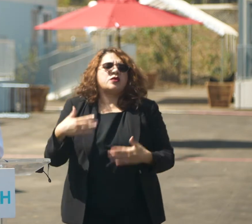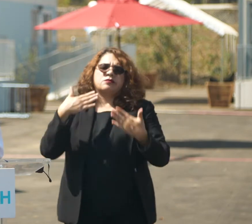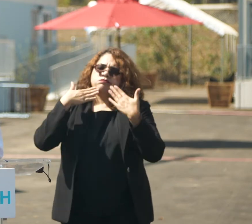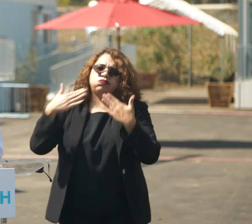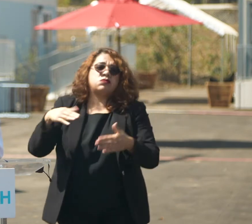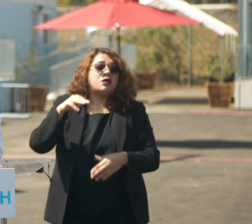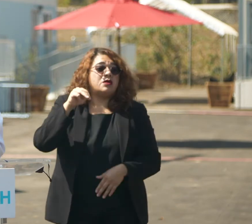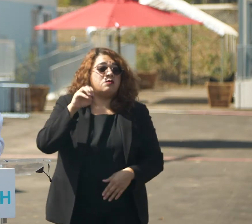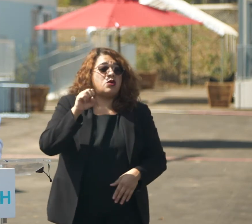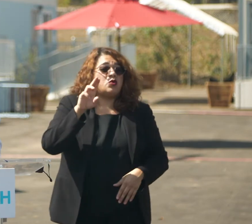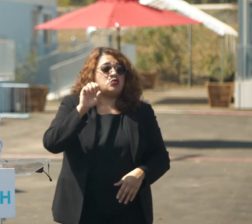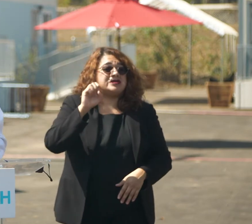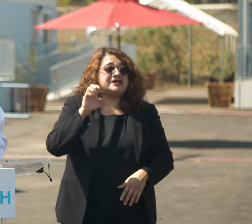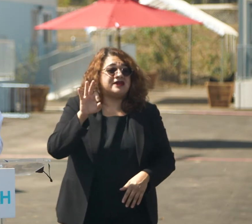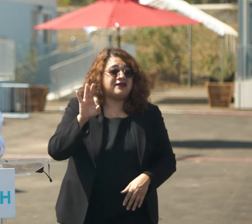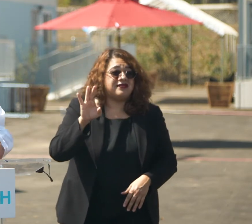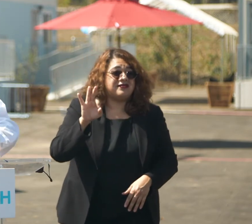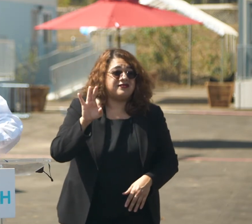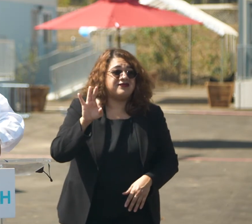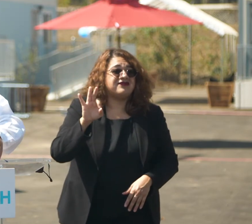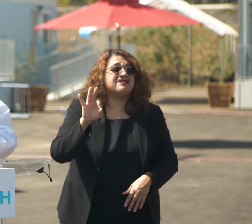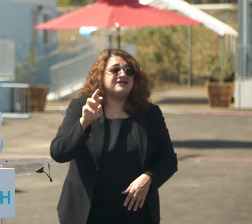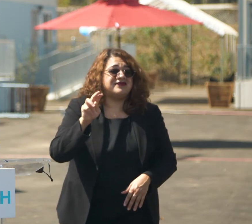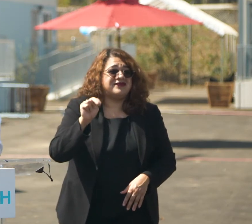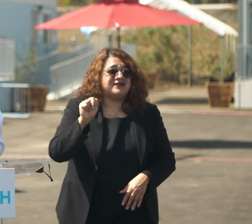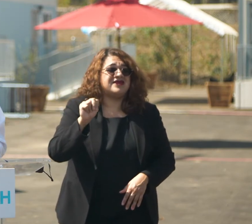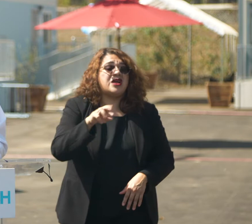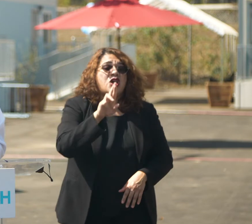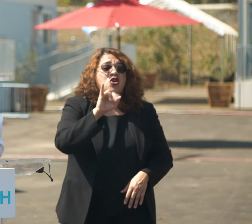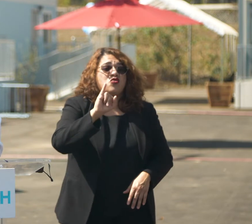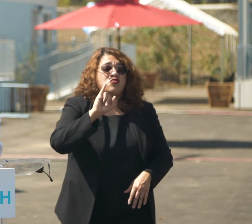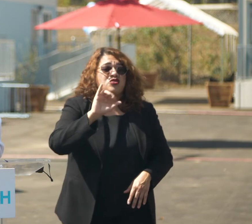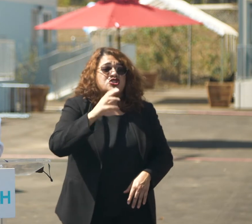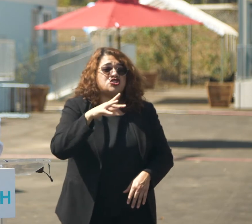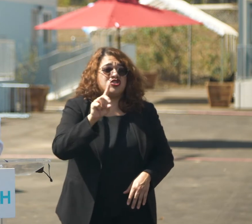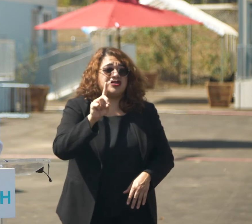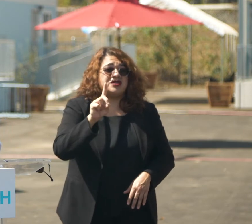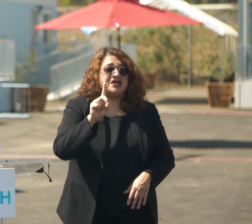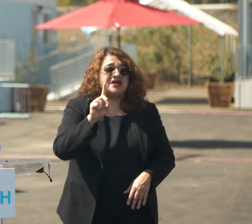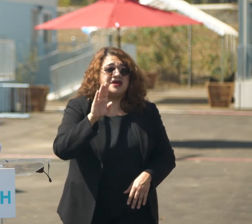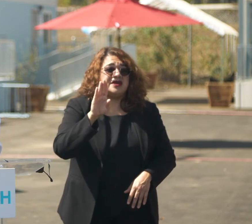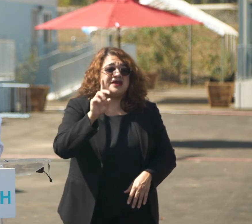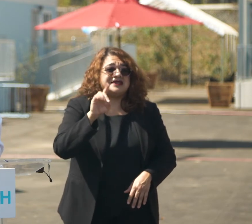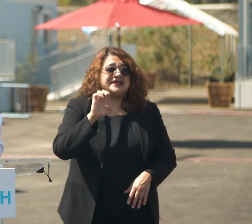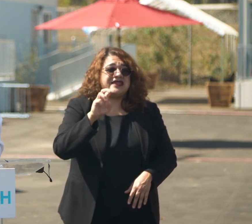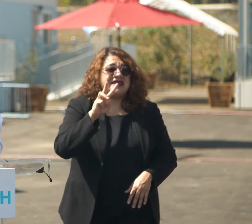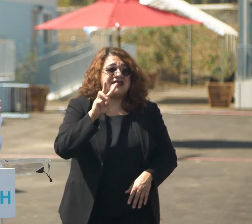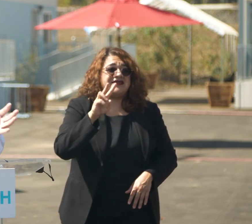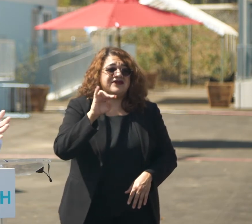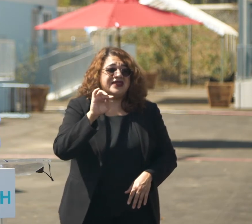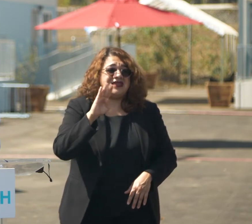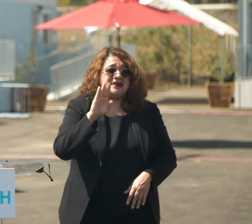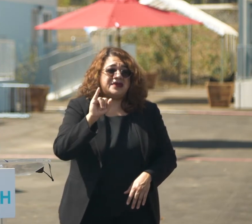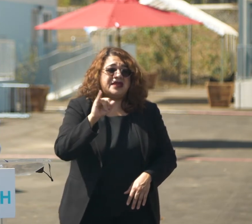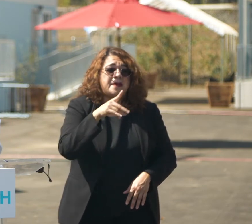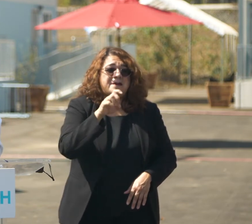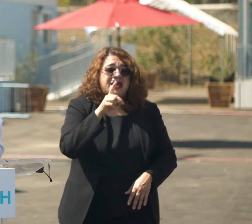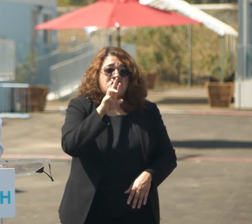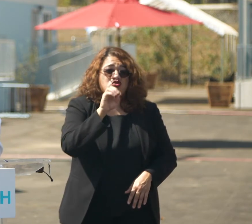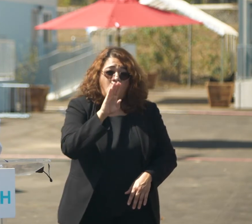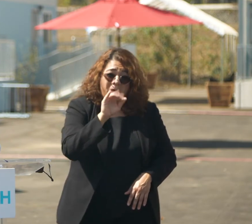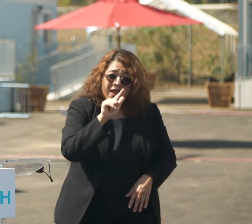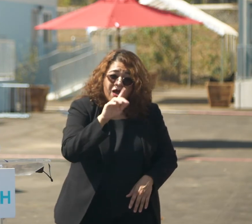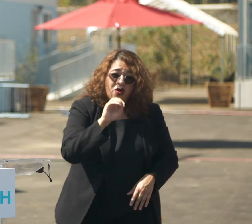you, Musen. I would also like to thank Richard Dilday, Pedro Blanco, from our architects of record from